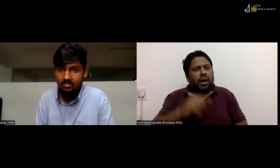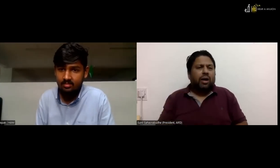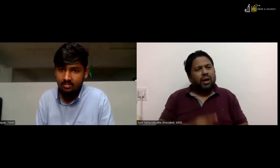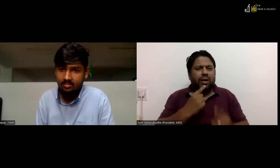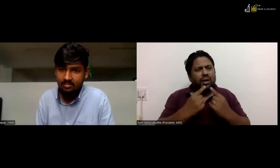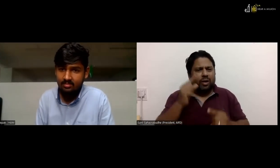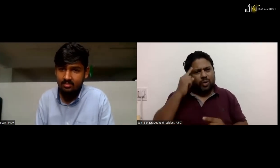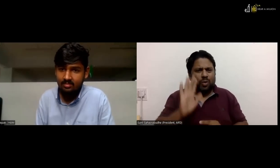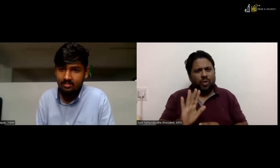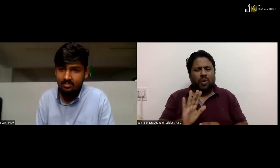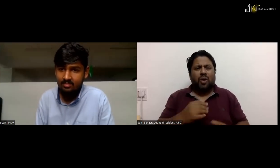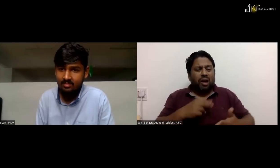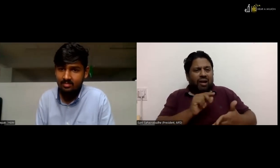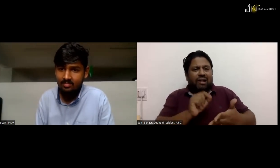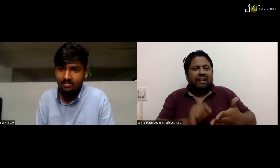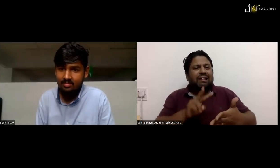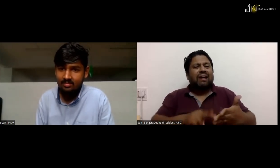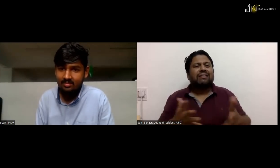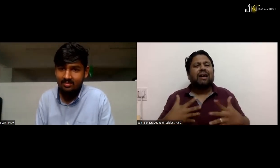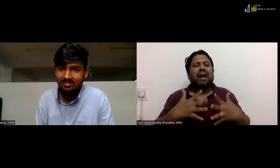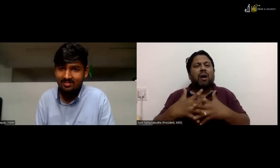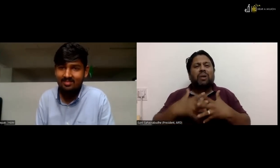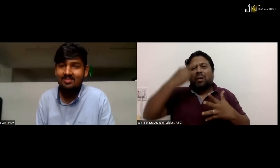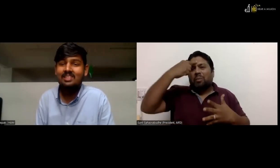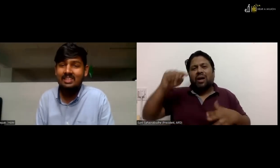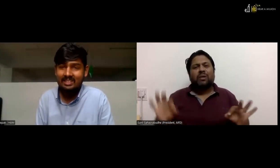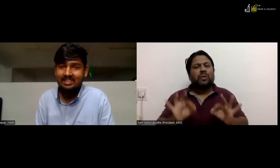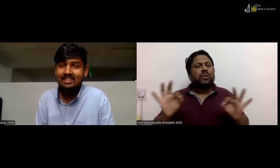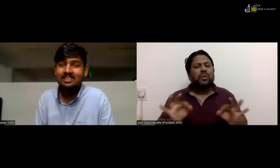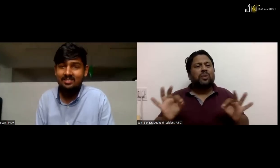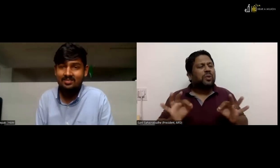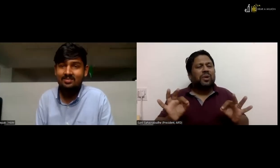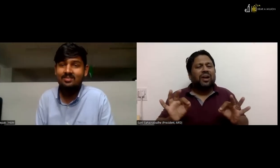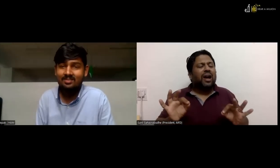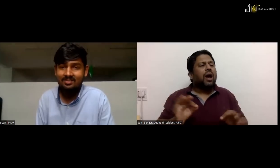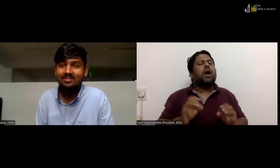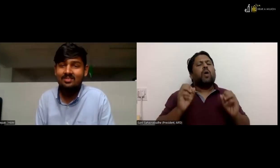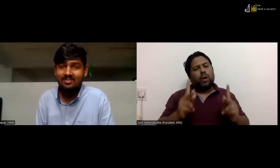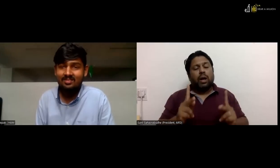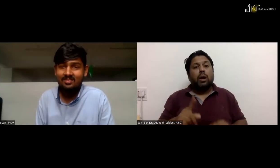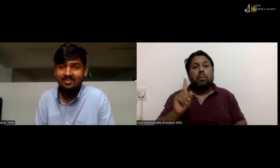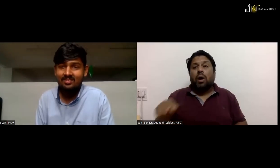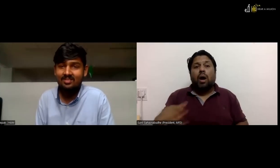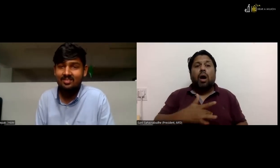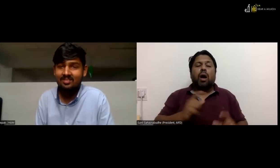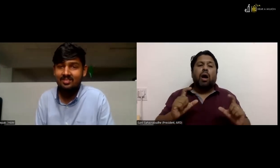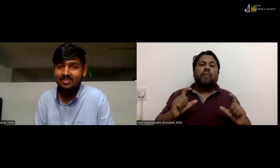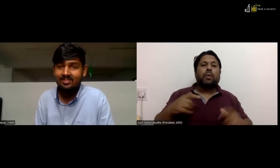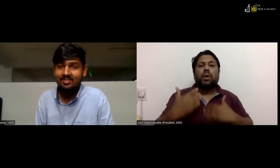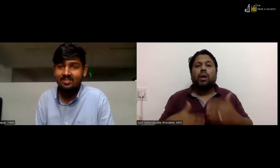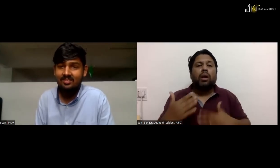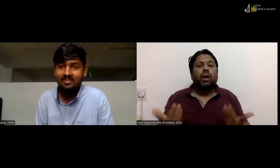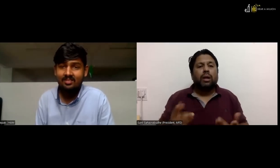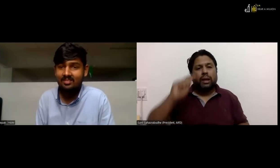use Marathi, so they will be just saying that yes, we will be using Marathi into it. But as they are in the